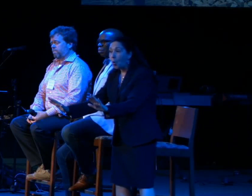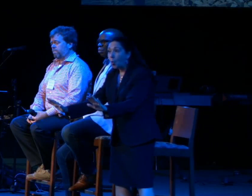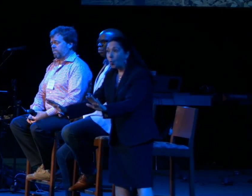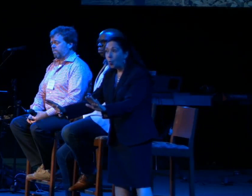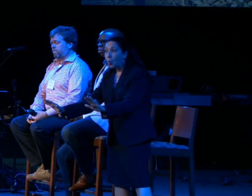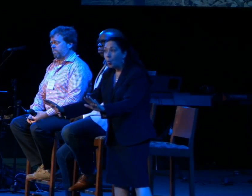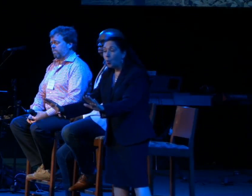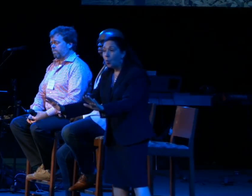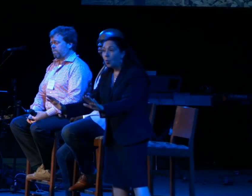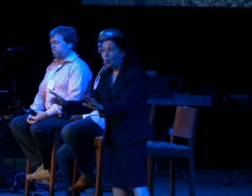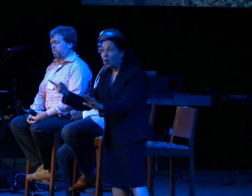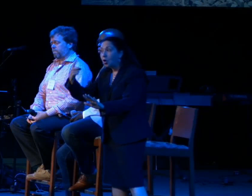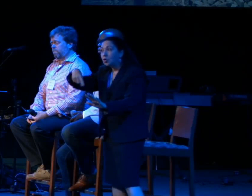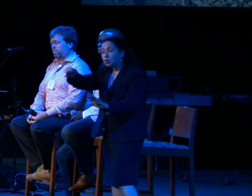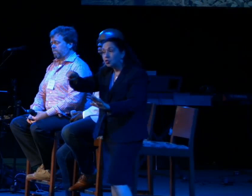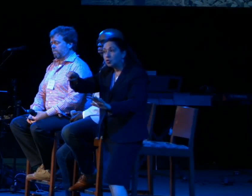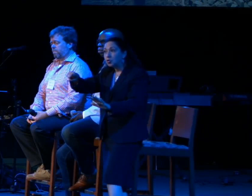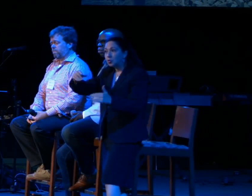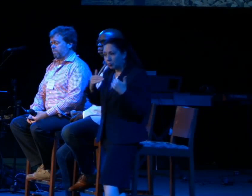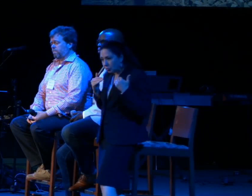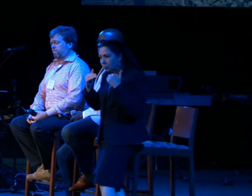sing your song.